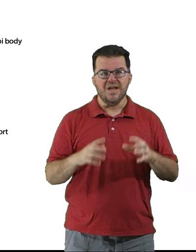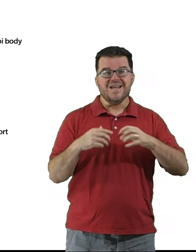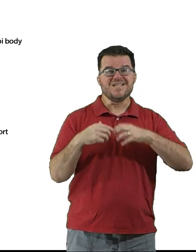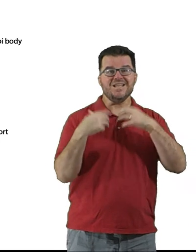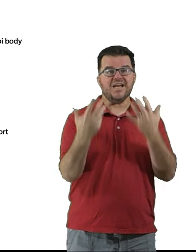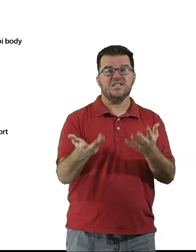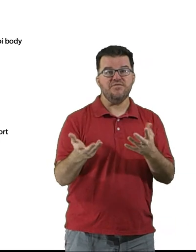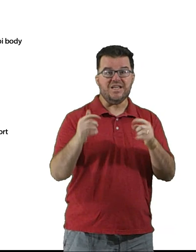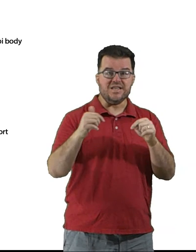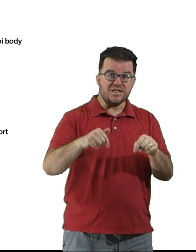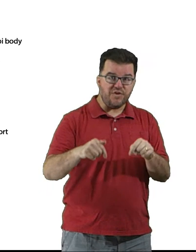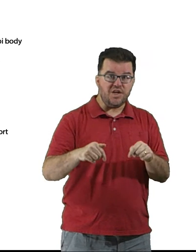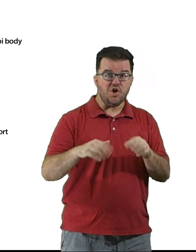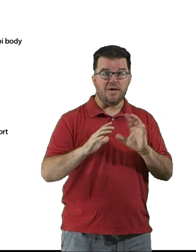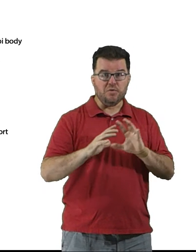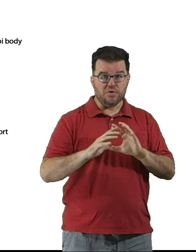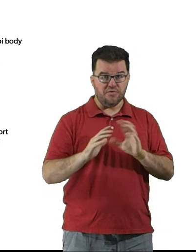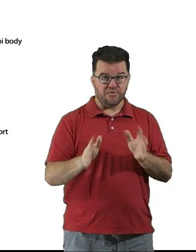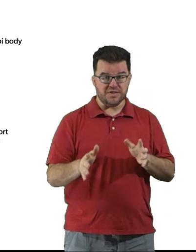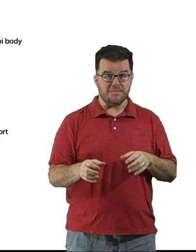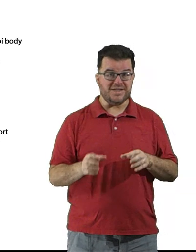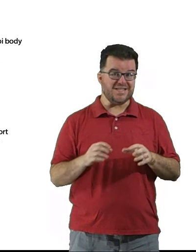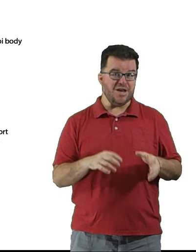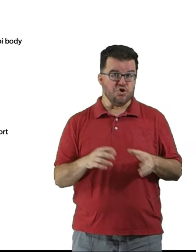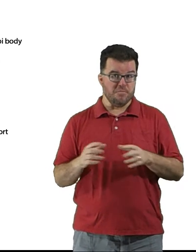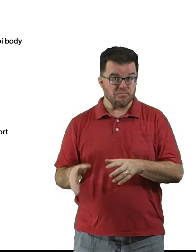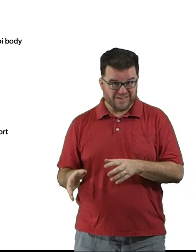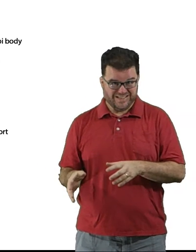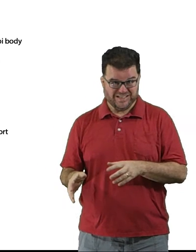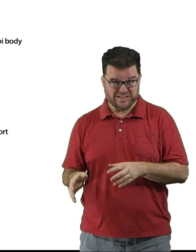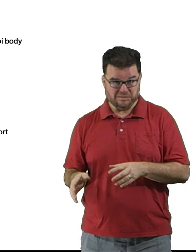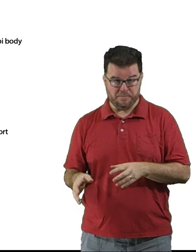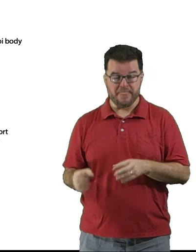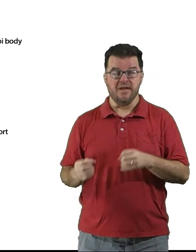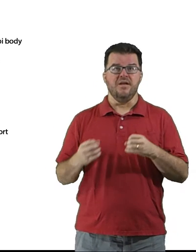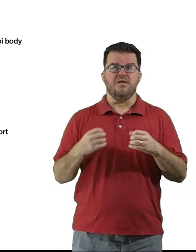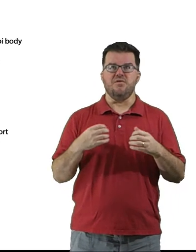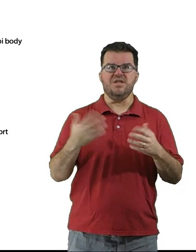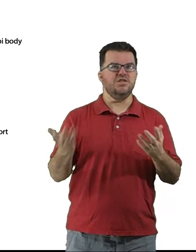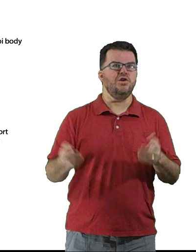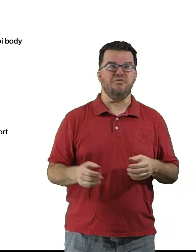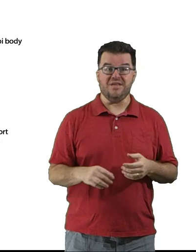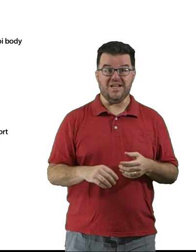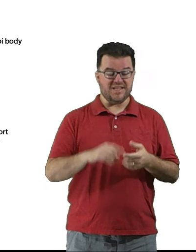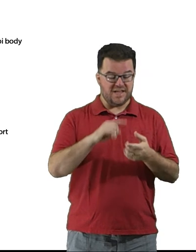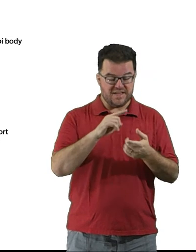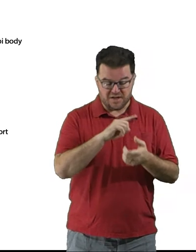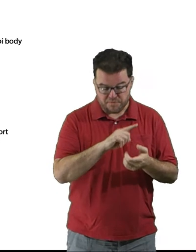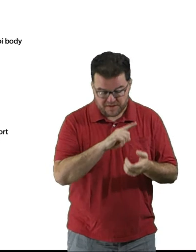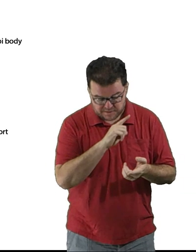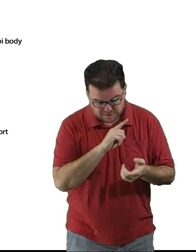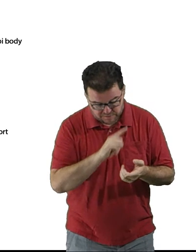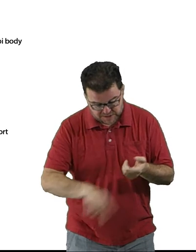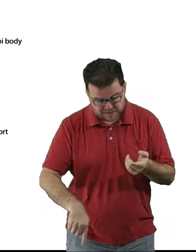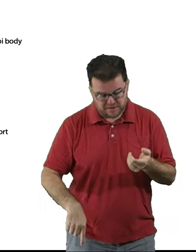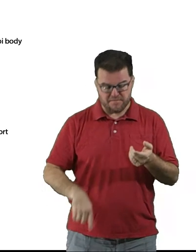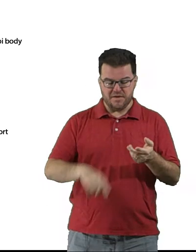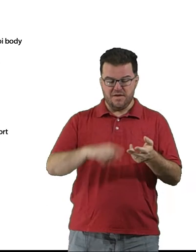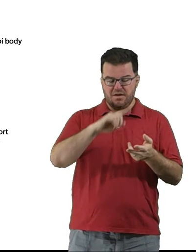And collectively in this video, I'm going to refer to them as the endomembrane system. These include things like the endoplasmic reticulum,